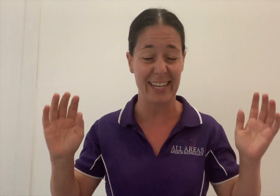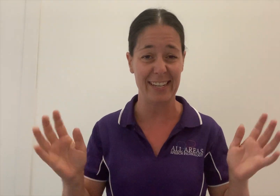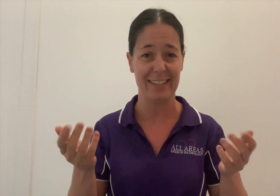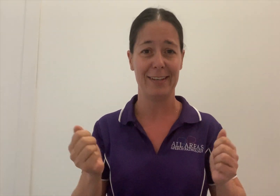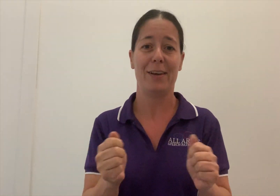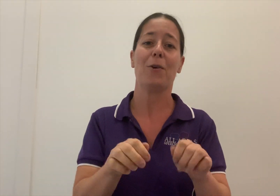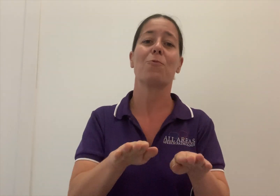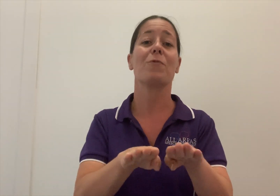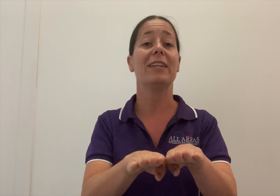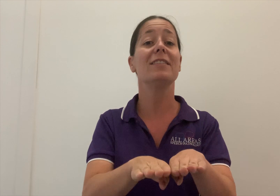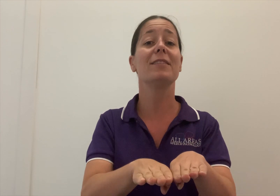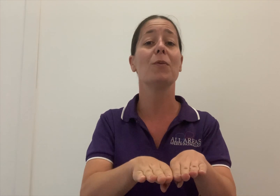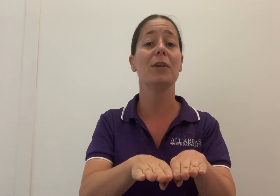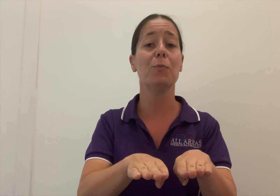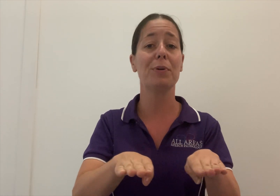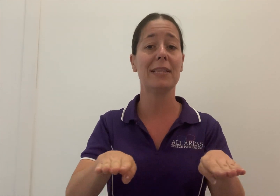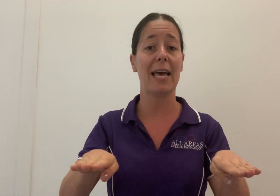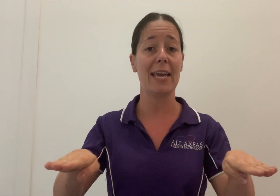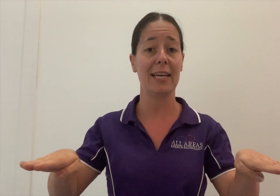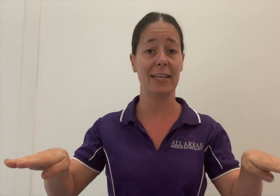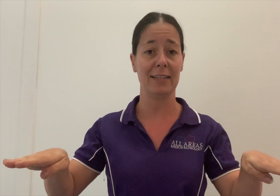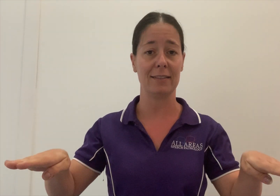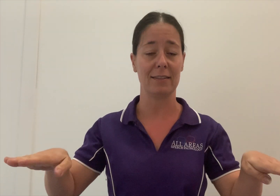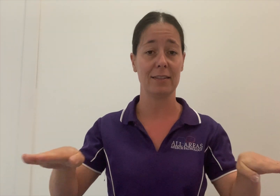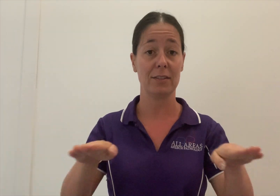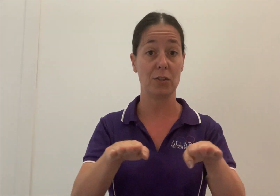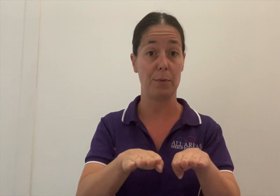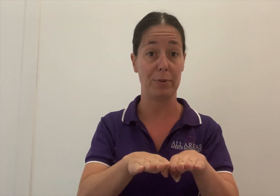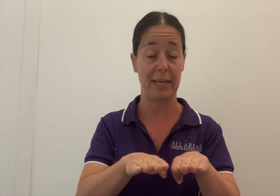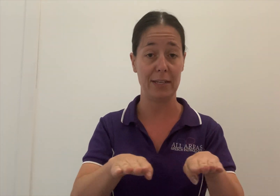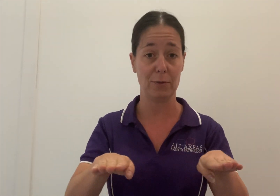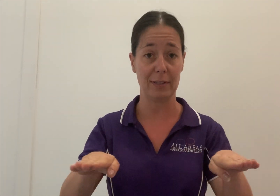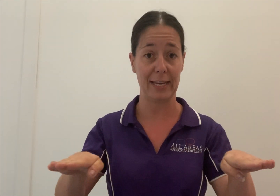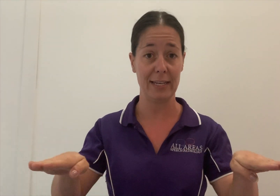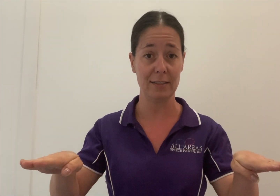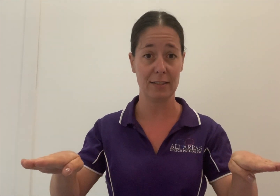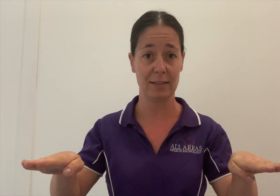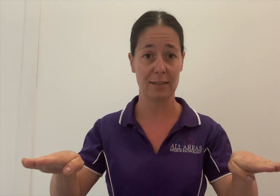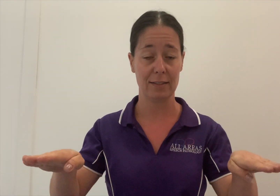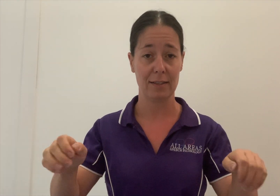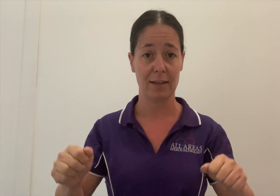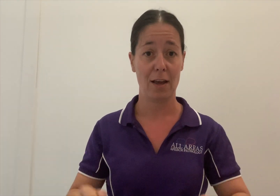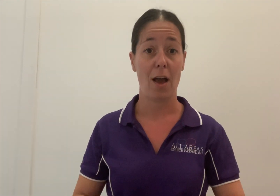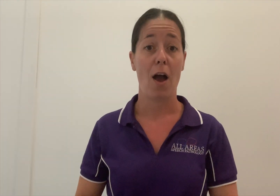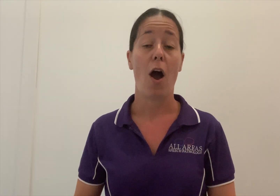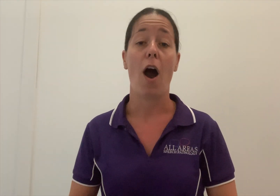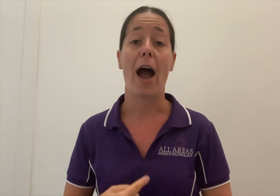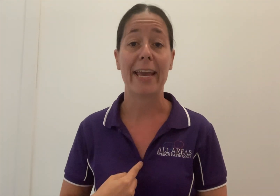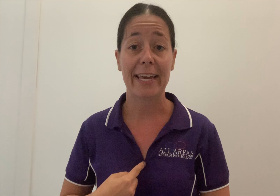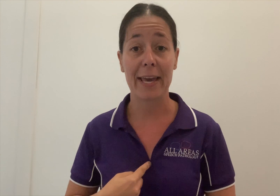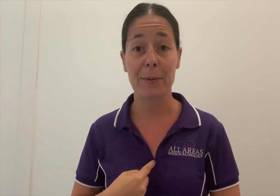dusty, red soil plain, so the plain or the land. I am